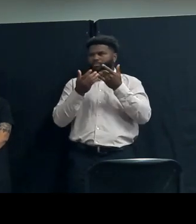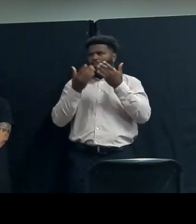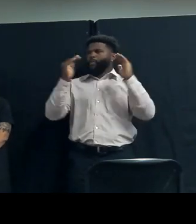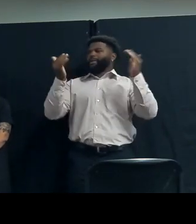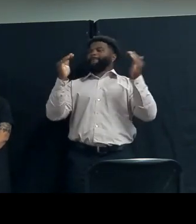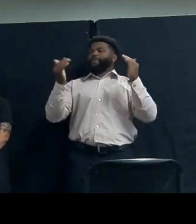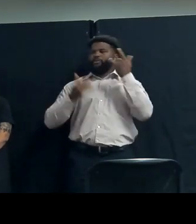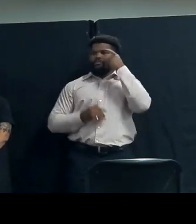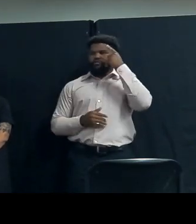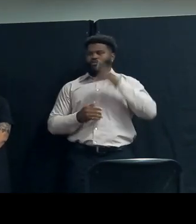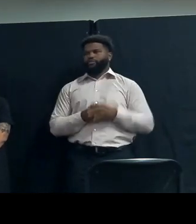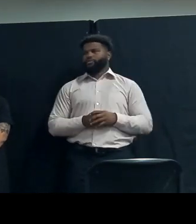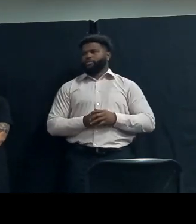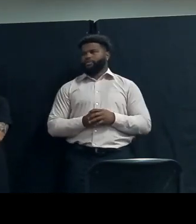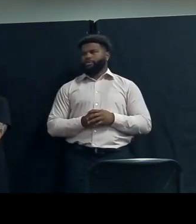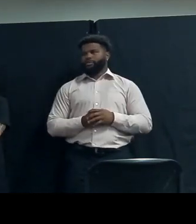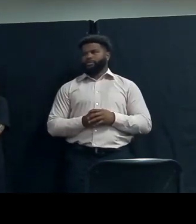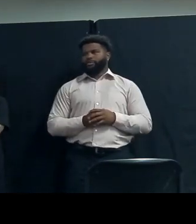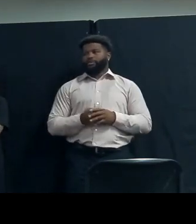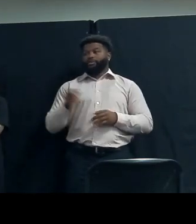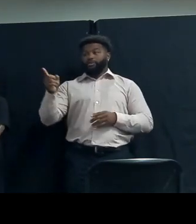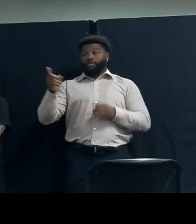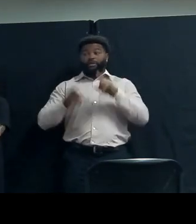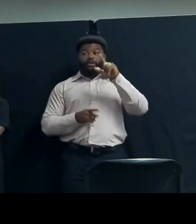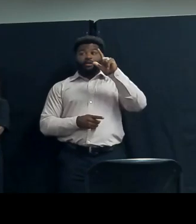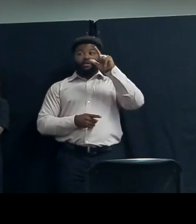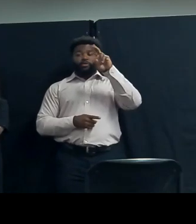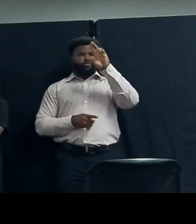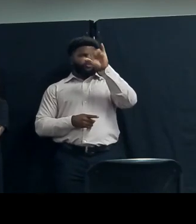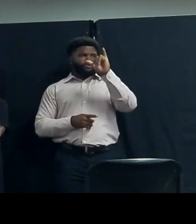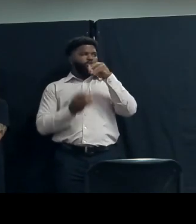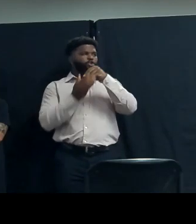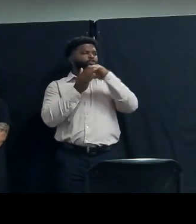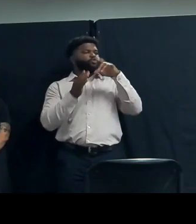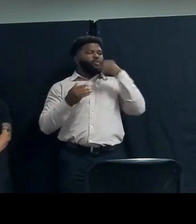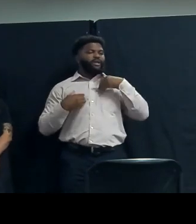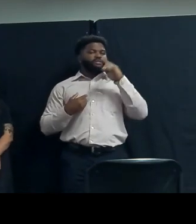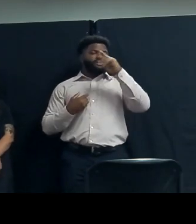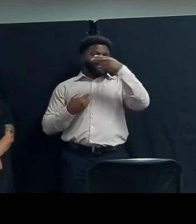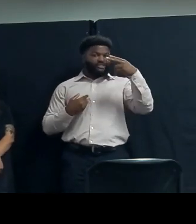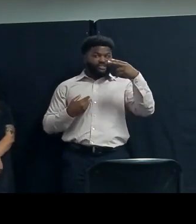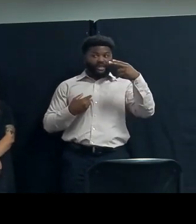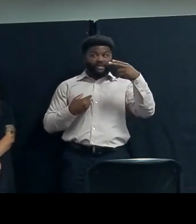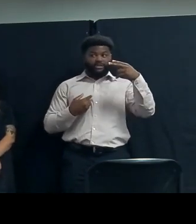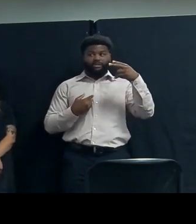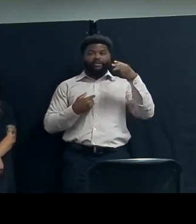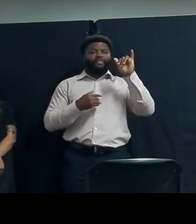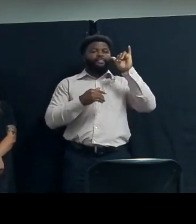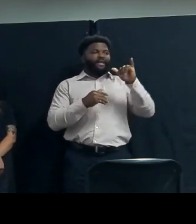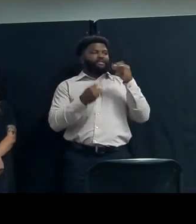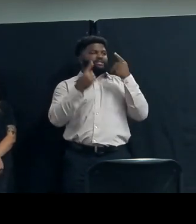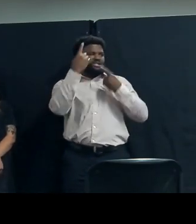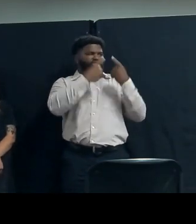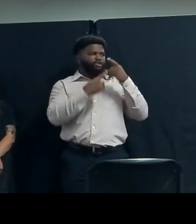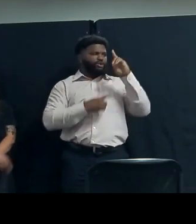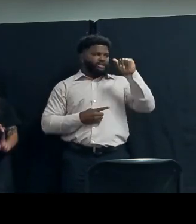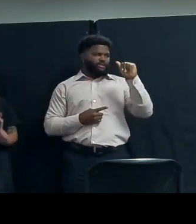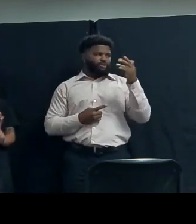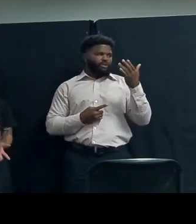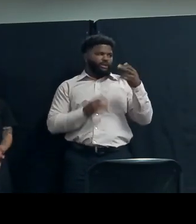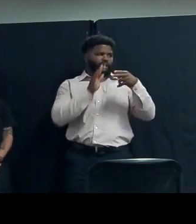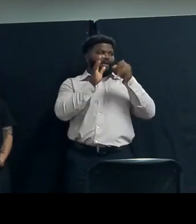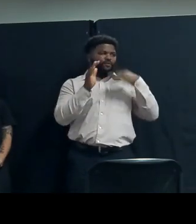Because being a student with a DHH, deaf and hard of hearing, is considered a